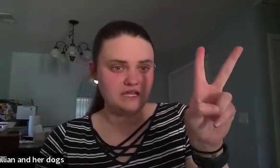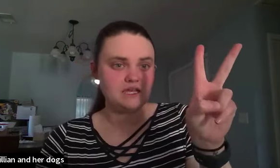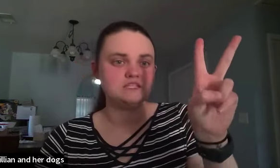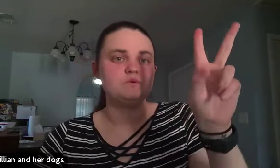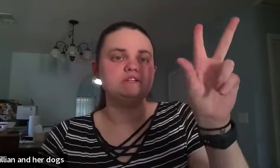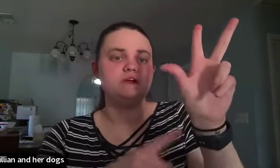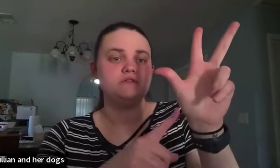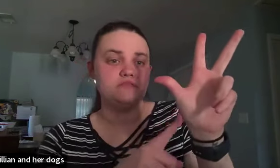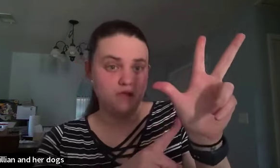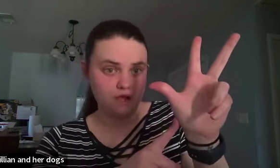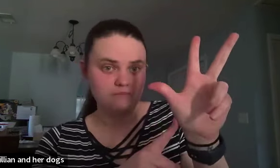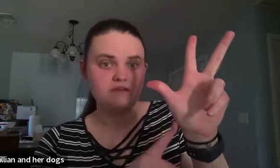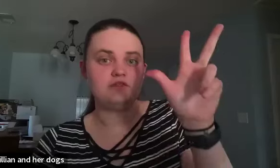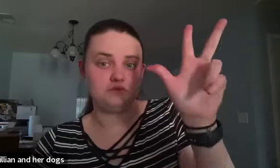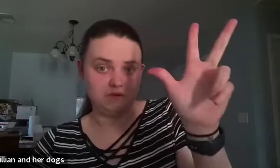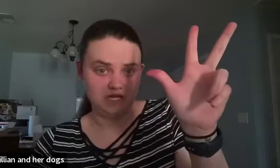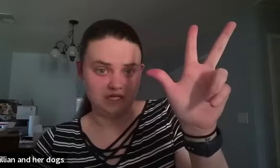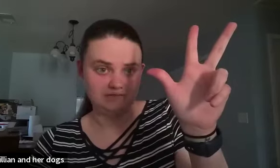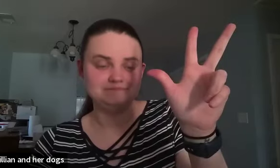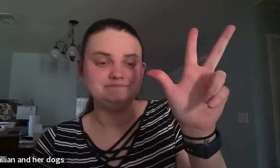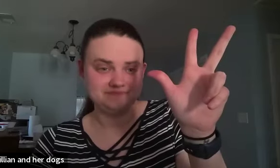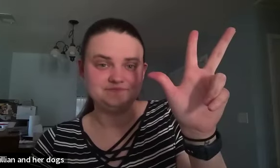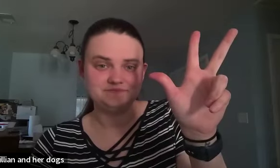Three is going to be our thumb, three.